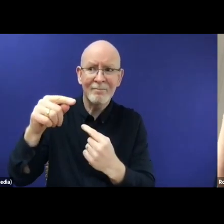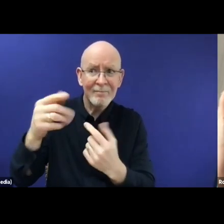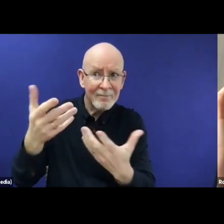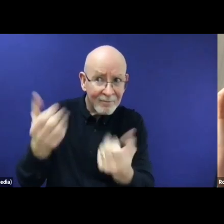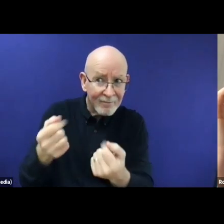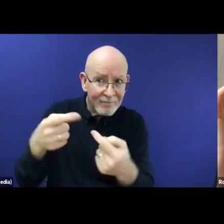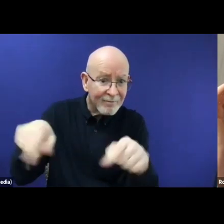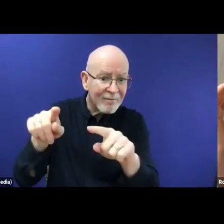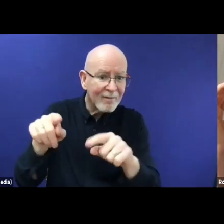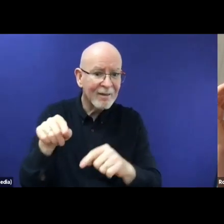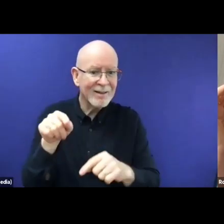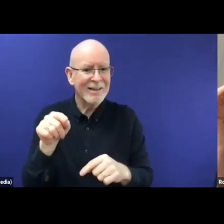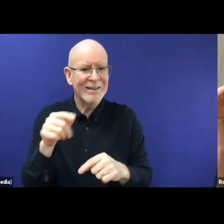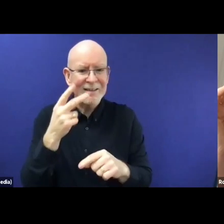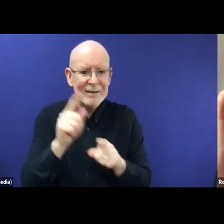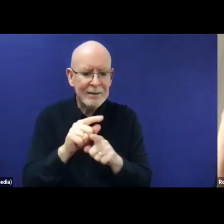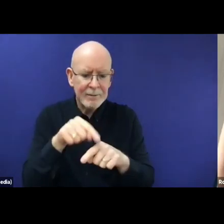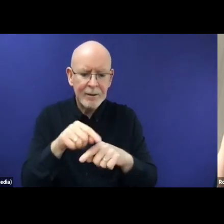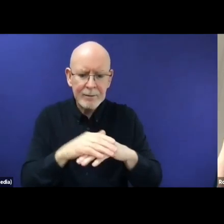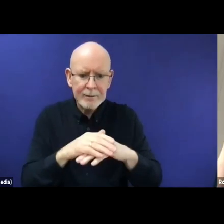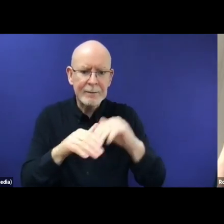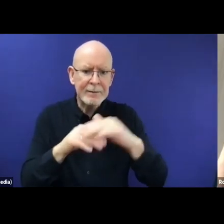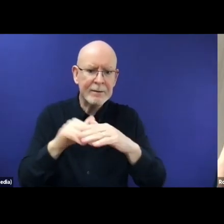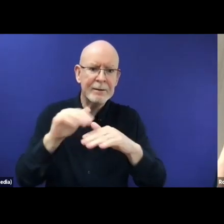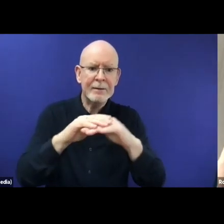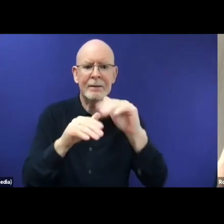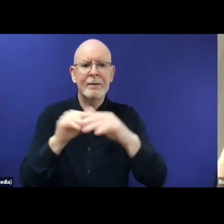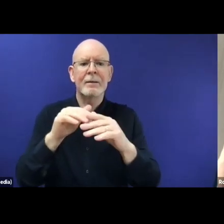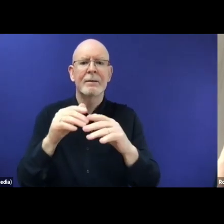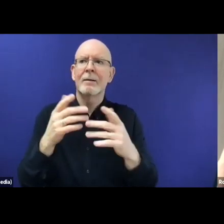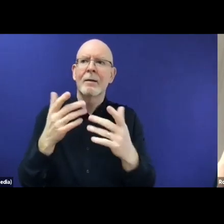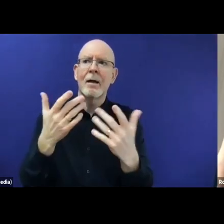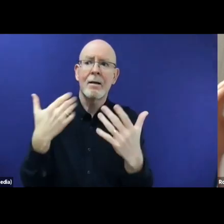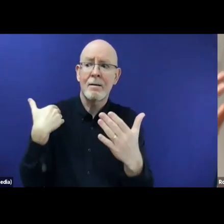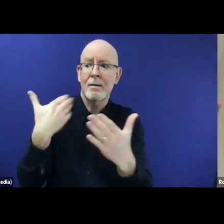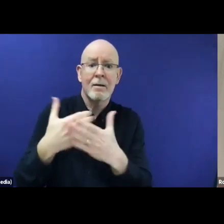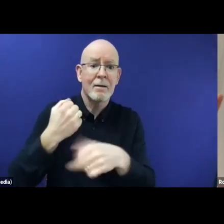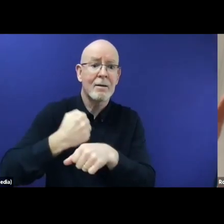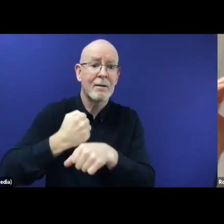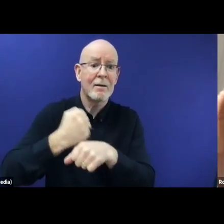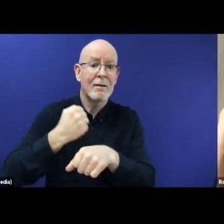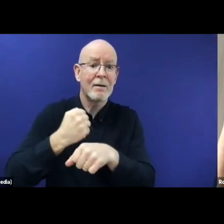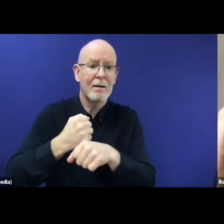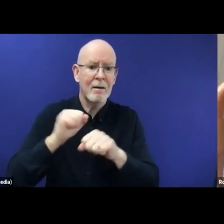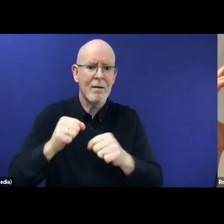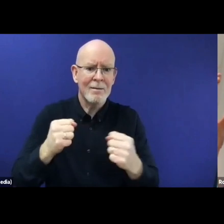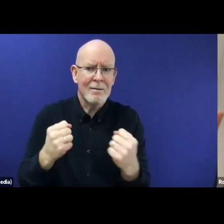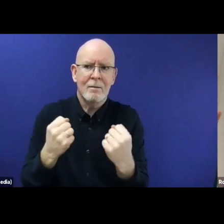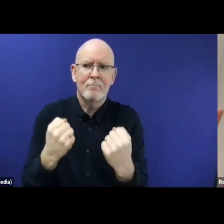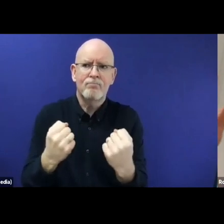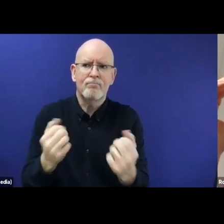refugees, and indeed the countries in which they find themselves in. Because of course, I mean, we talk about protection, and